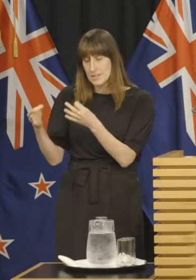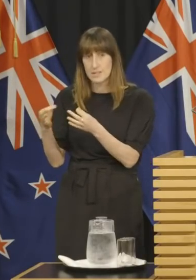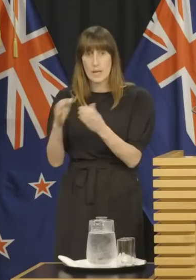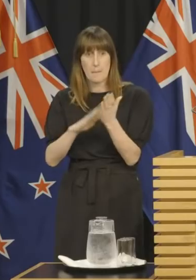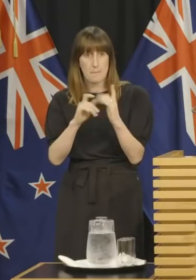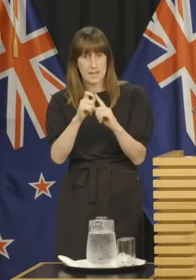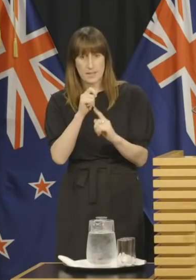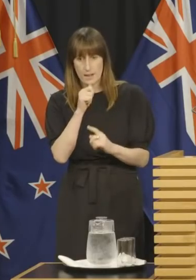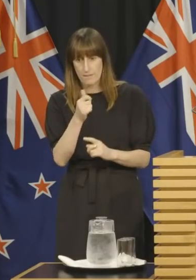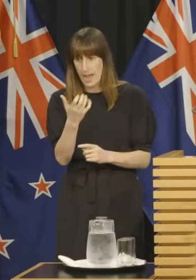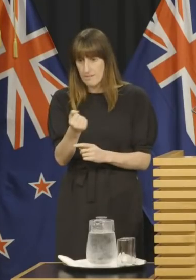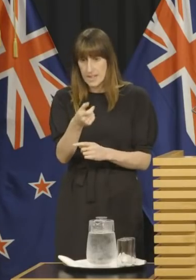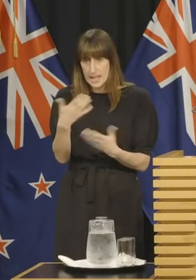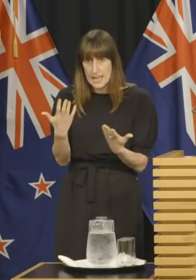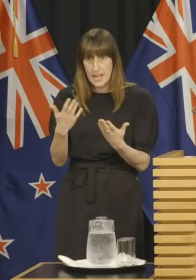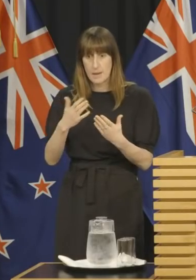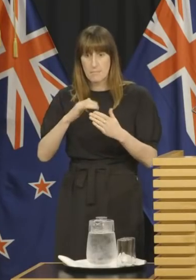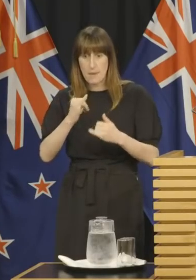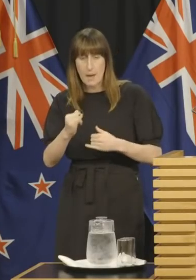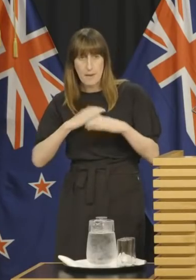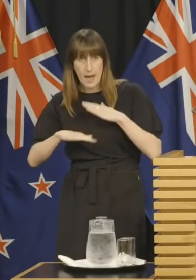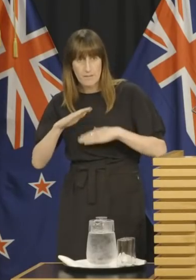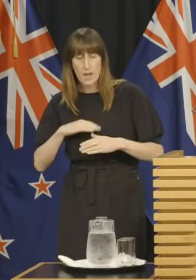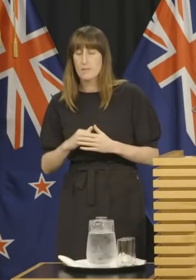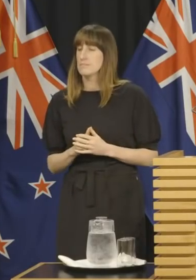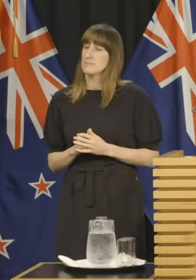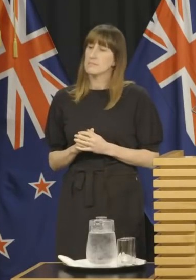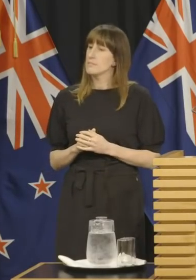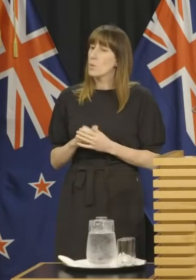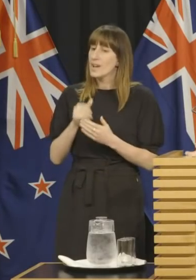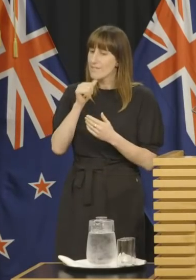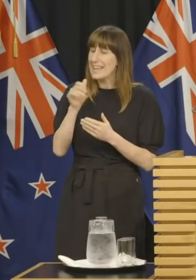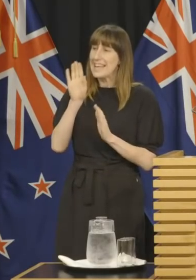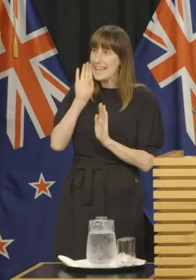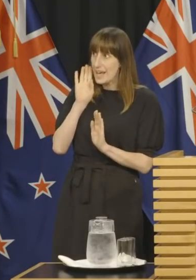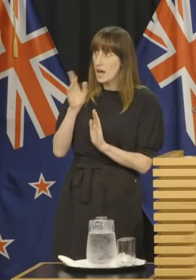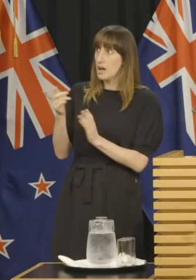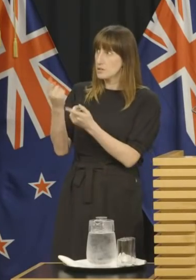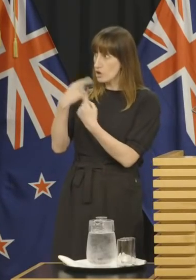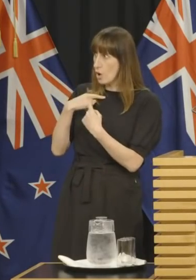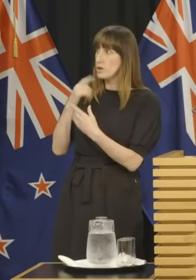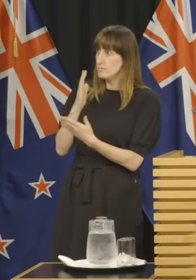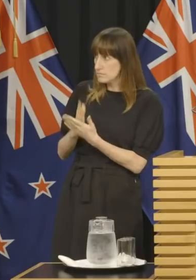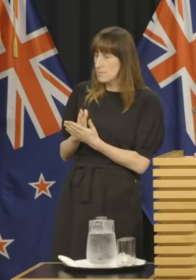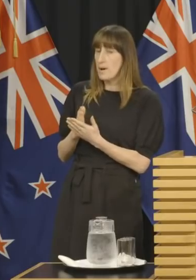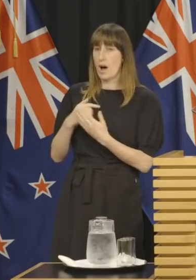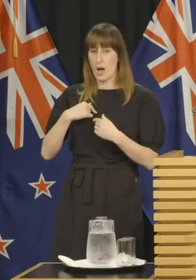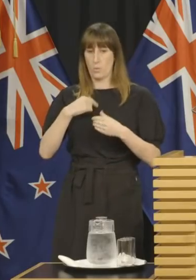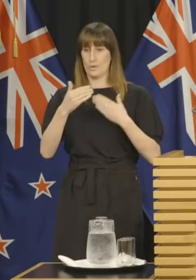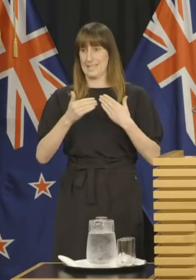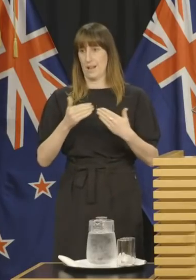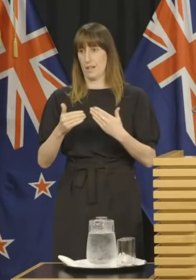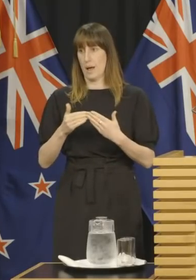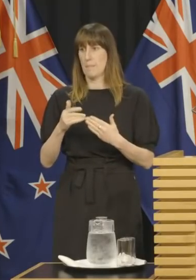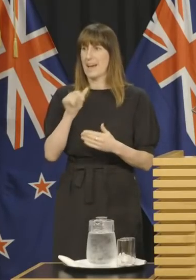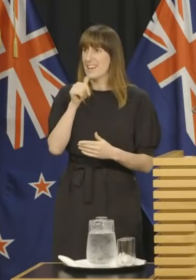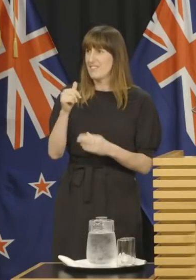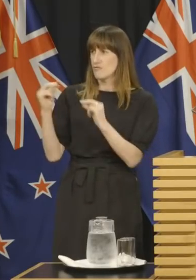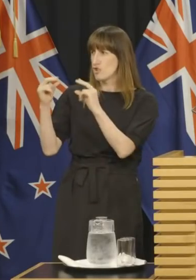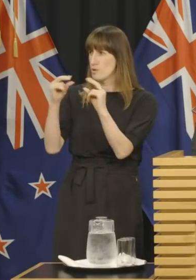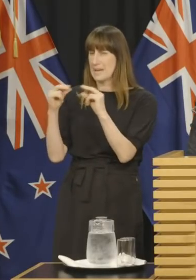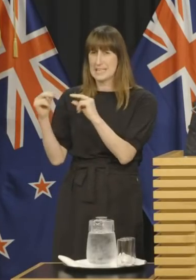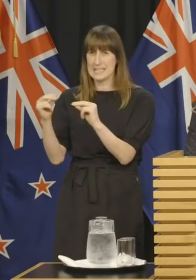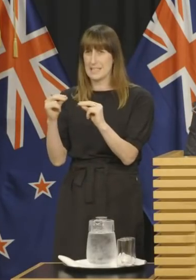have things that concern me, I address them and I deal with them in an appropriate way. But I don't want to be drawn into hypotheticals or indeed rumours that don't have